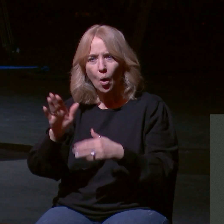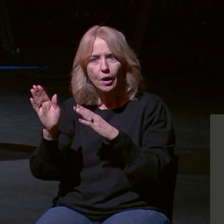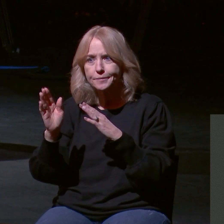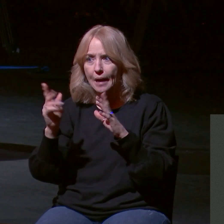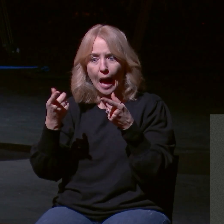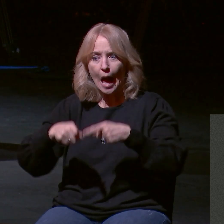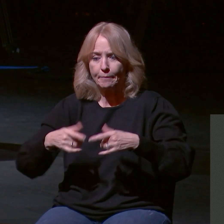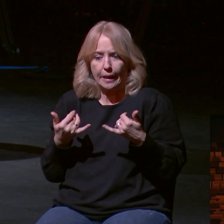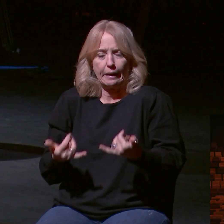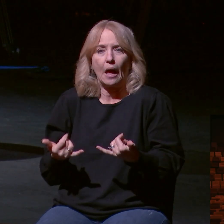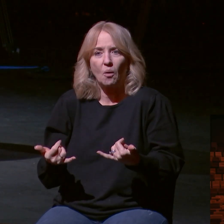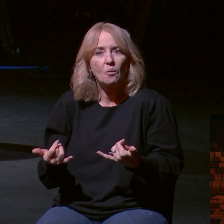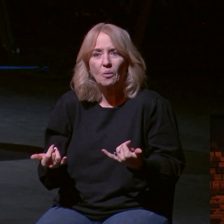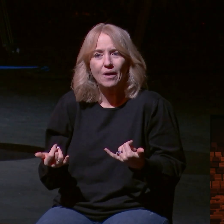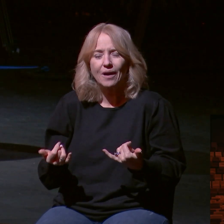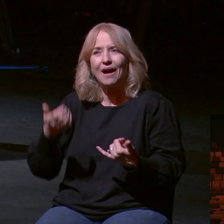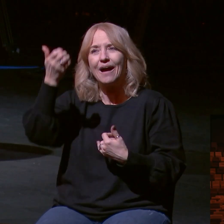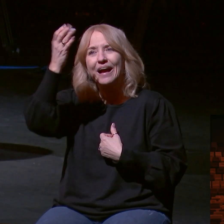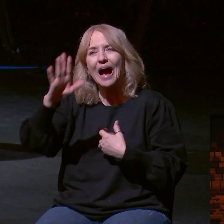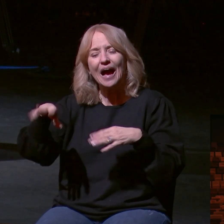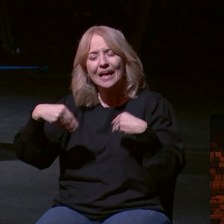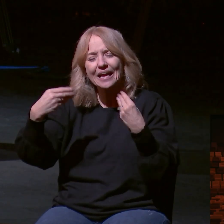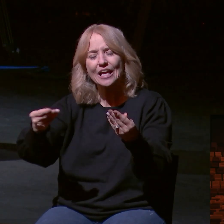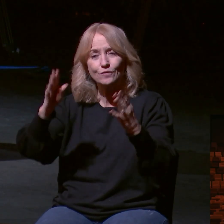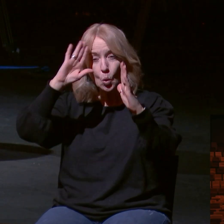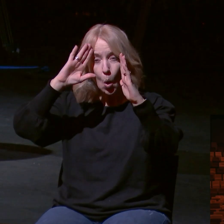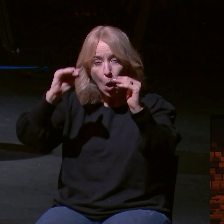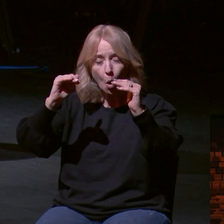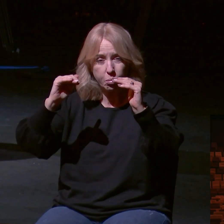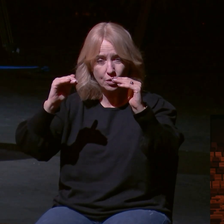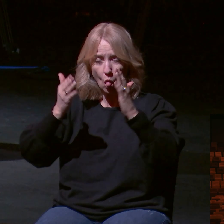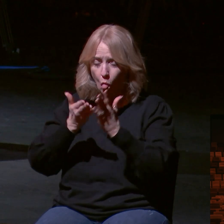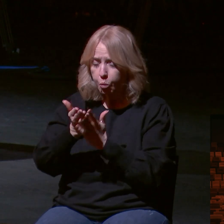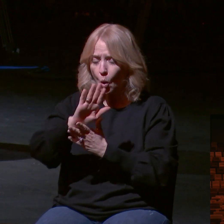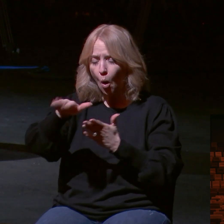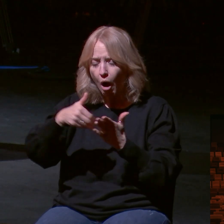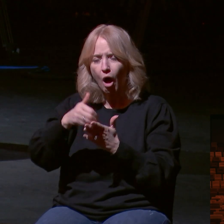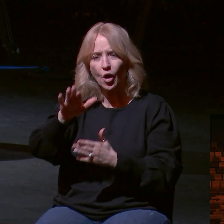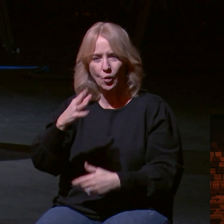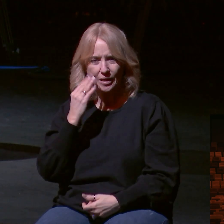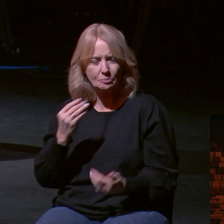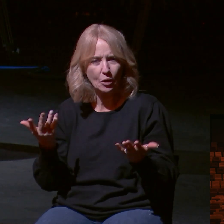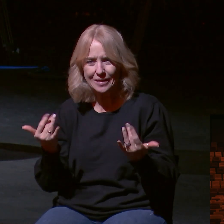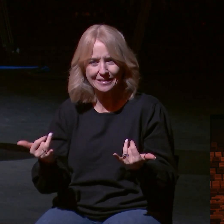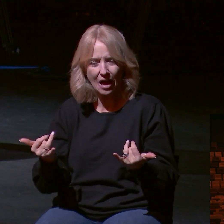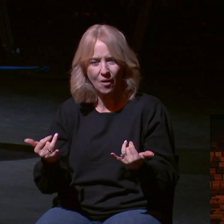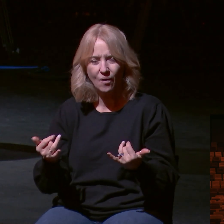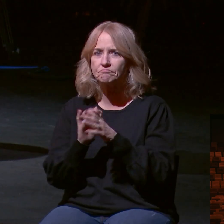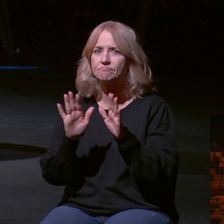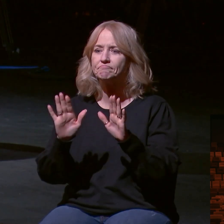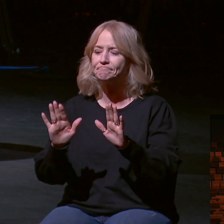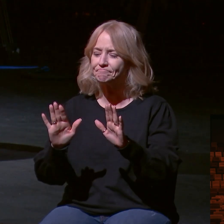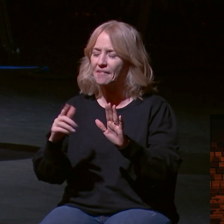we experience. And I love that his plans include listening to you when you call on him,